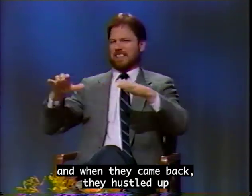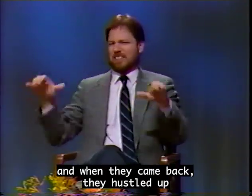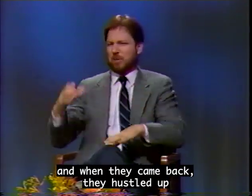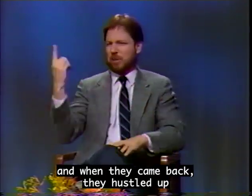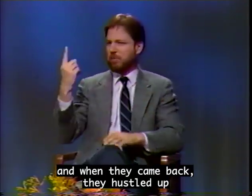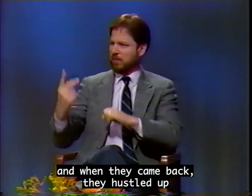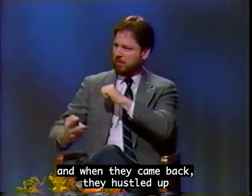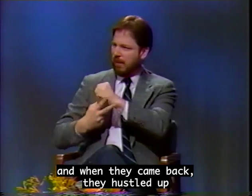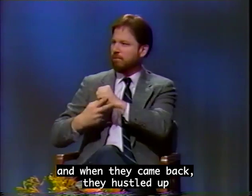they